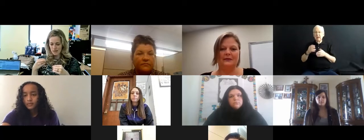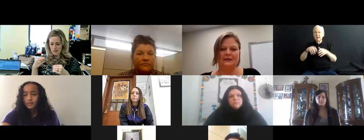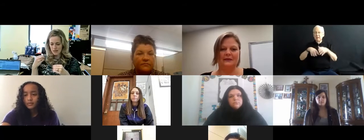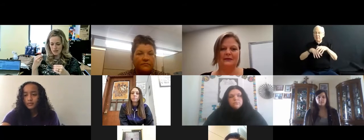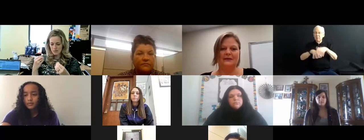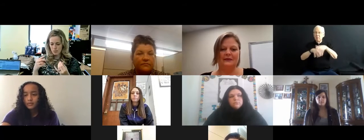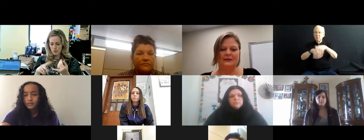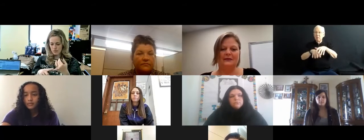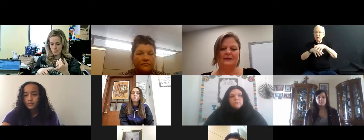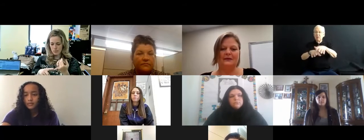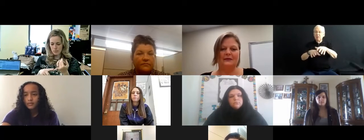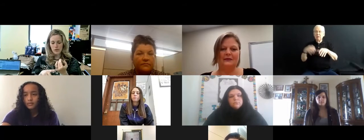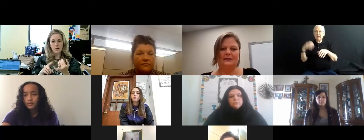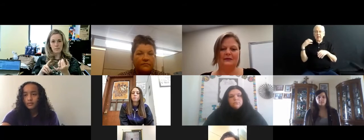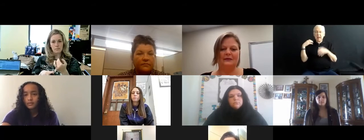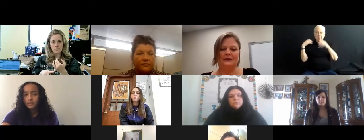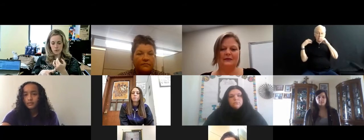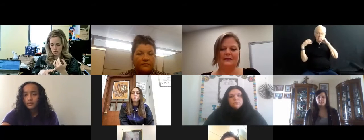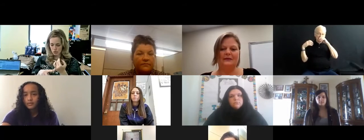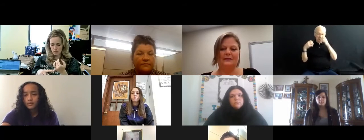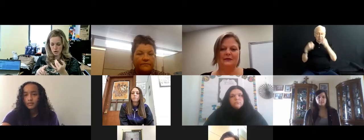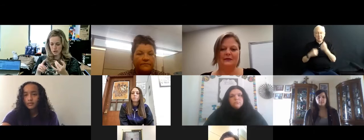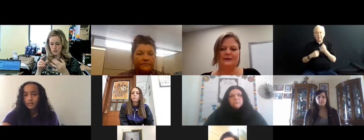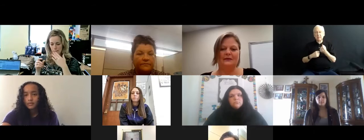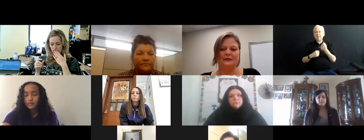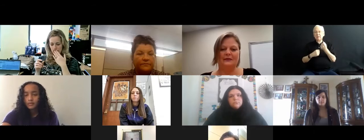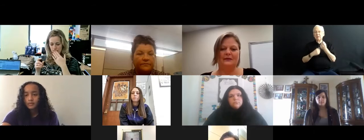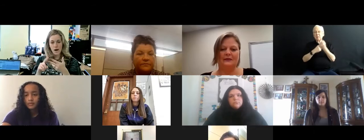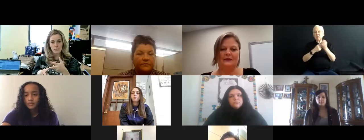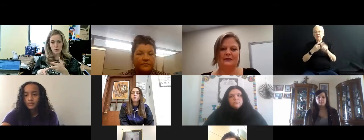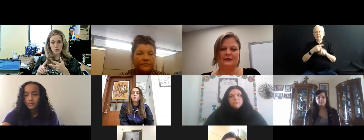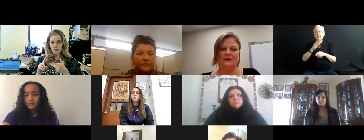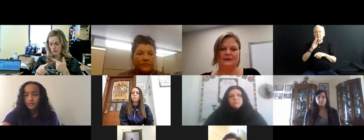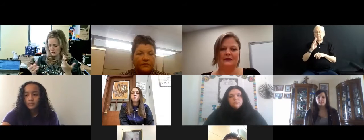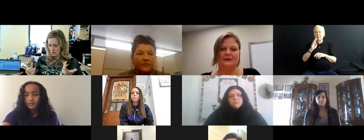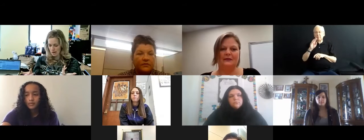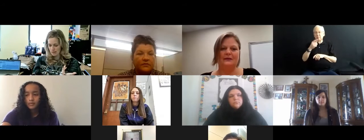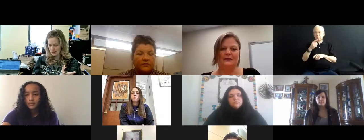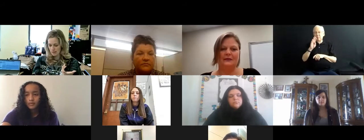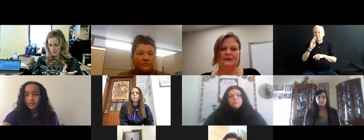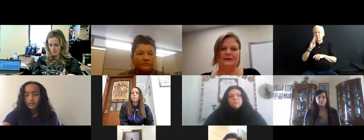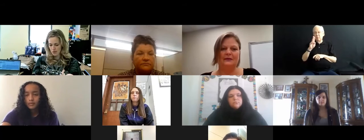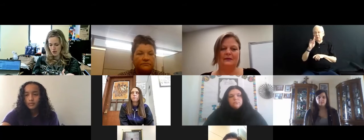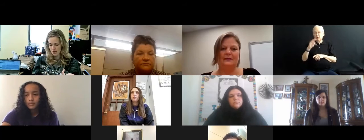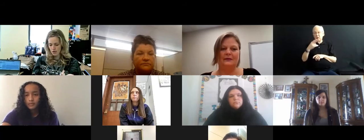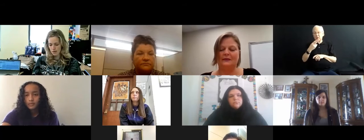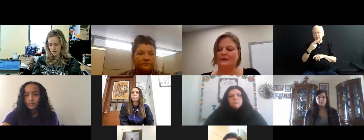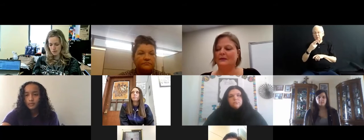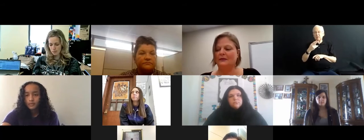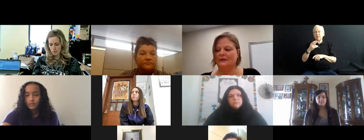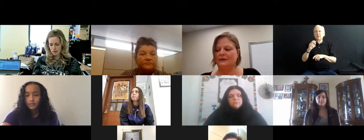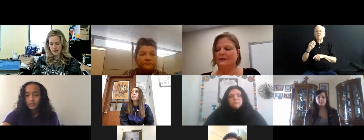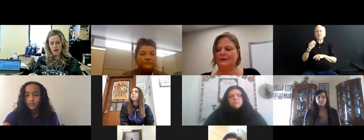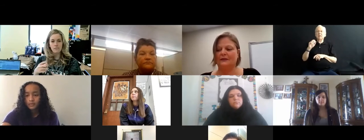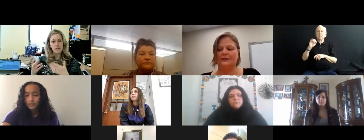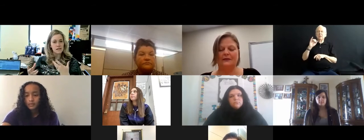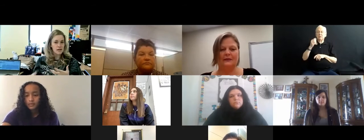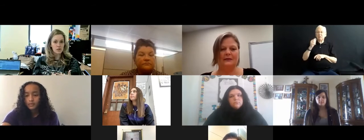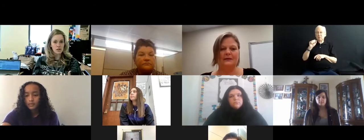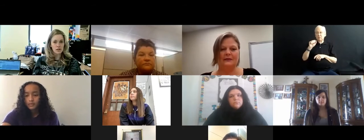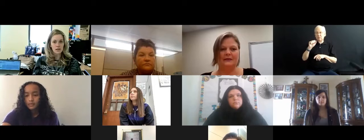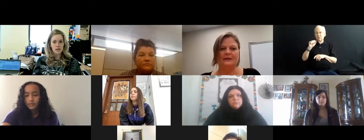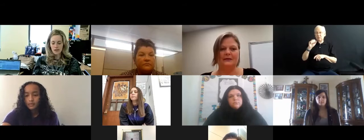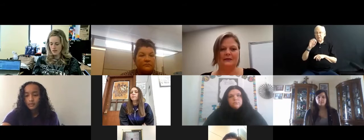rallies. They had support from people like George Bush, Bob Dole, Jesse Jackson, all came out and supported. It got